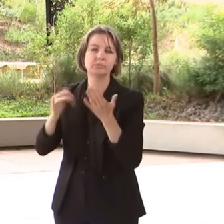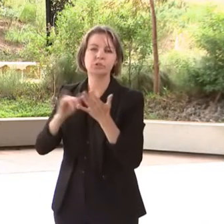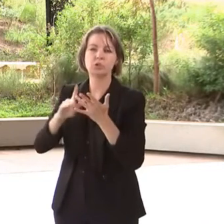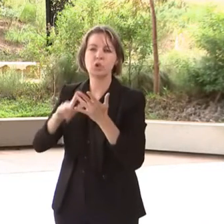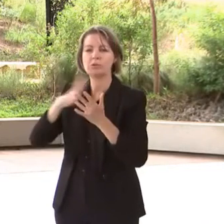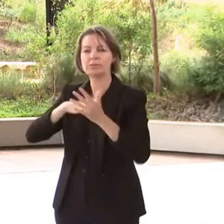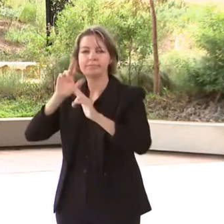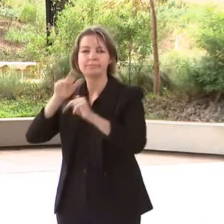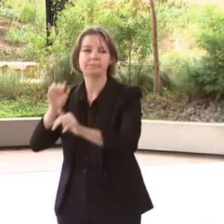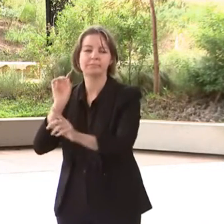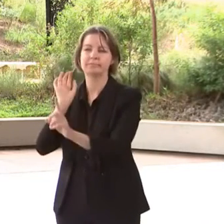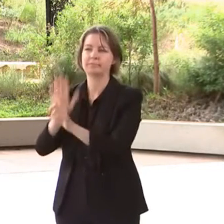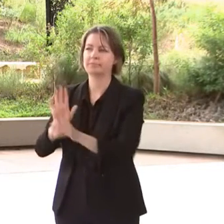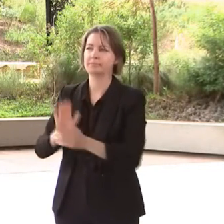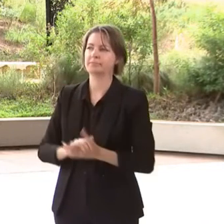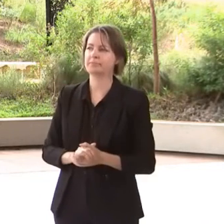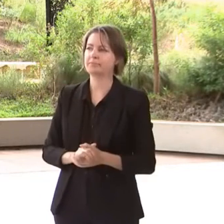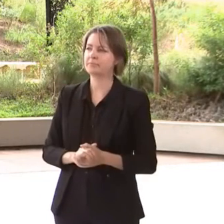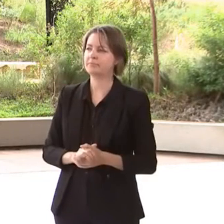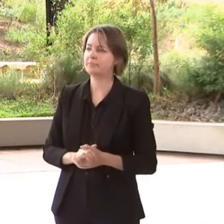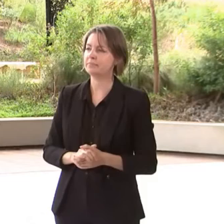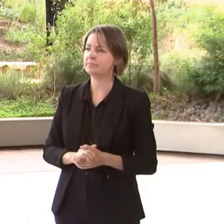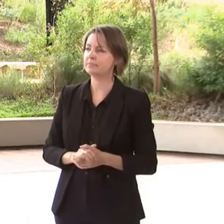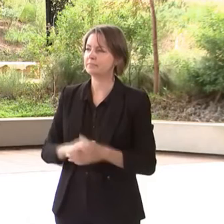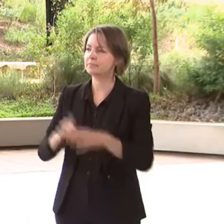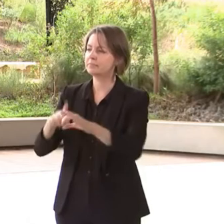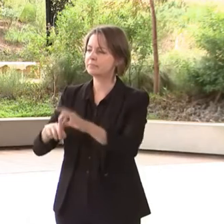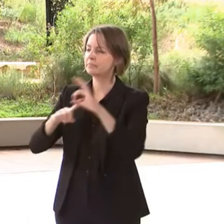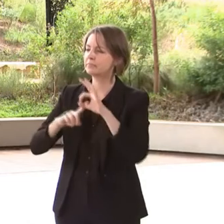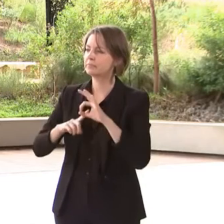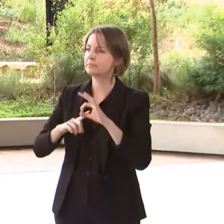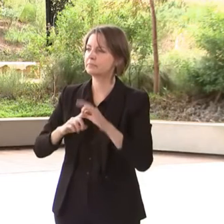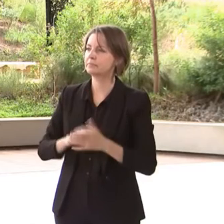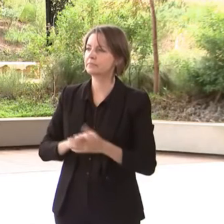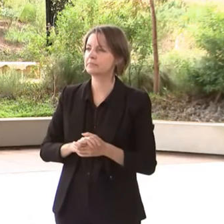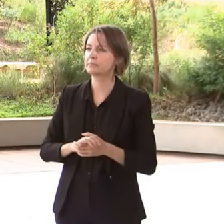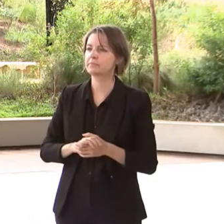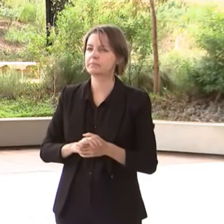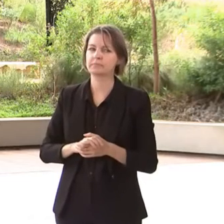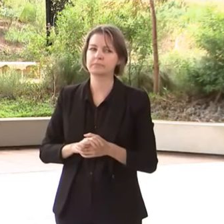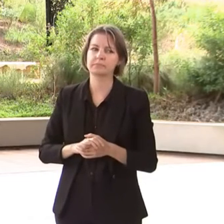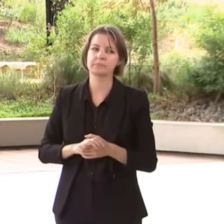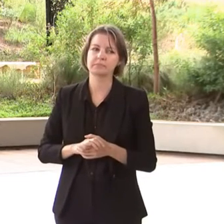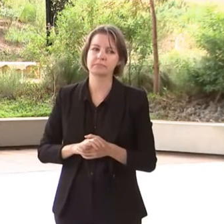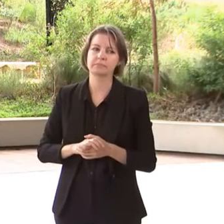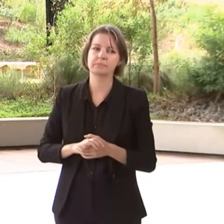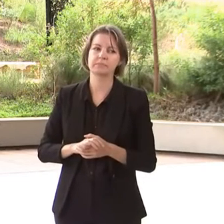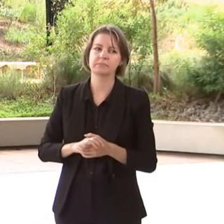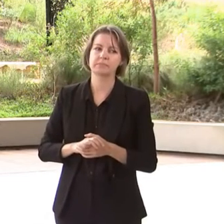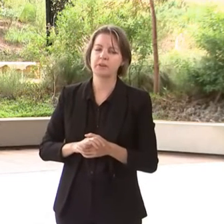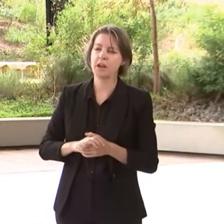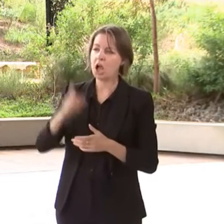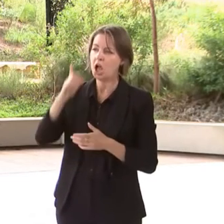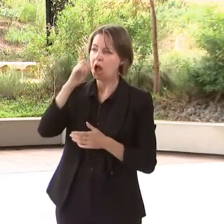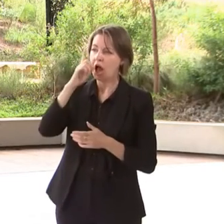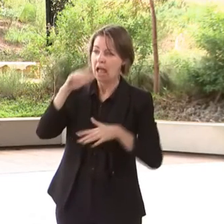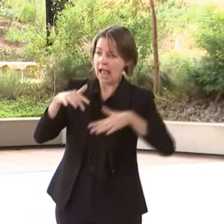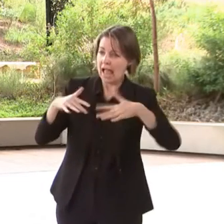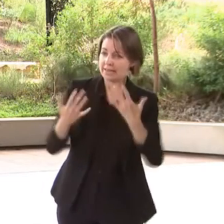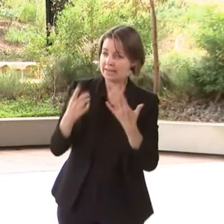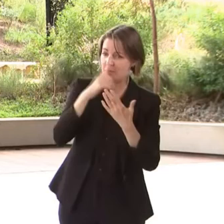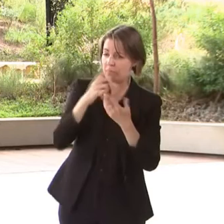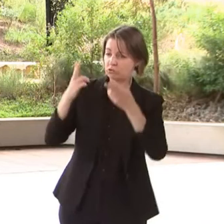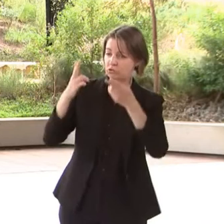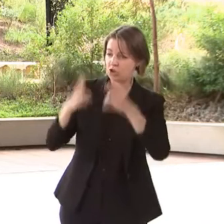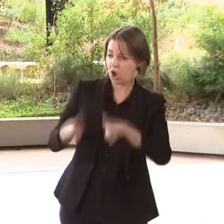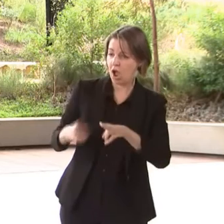with COVID that aren't there for that reason? Look, that's a really difficult question, and I don't know that we will